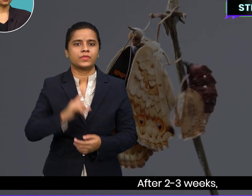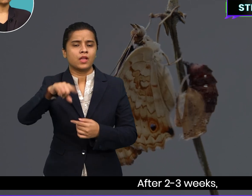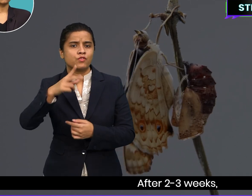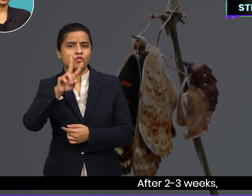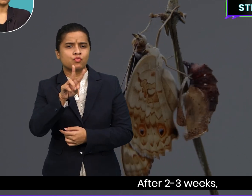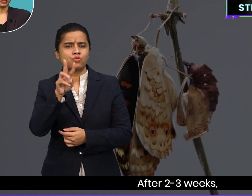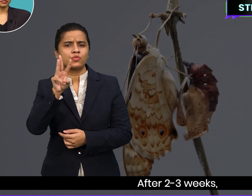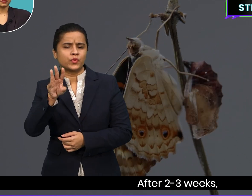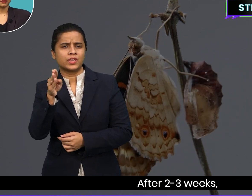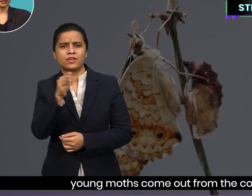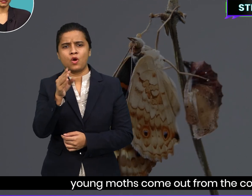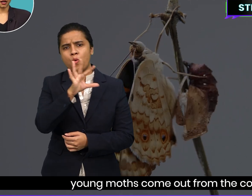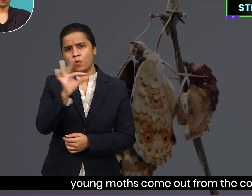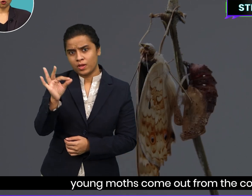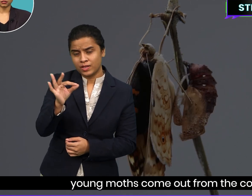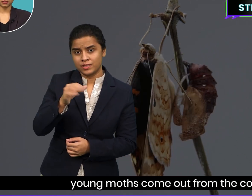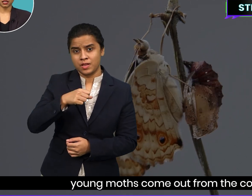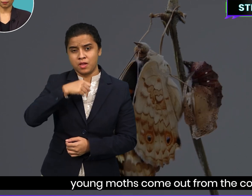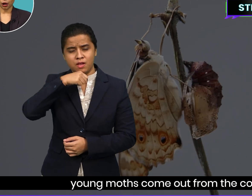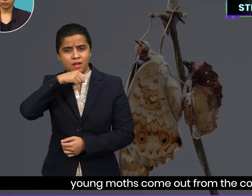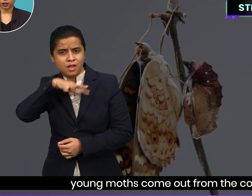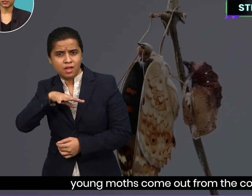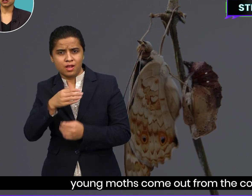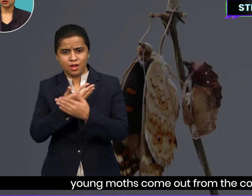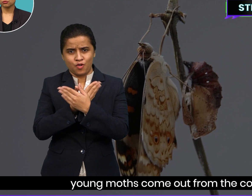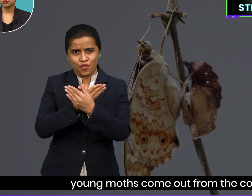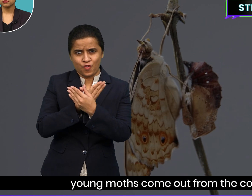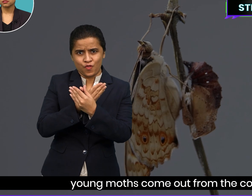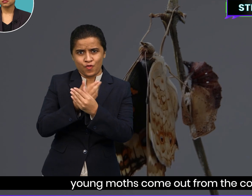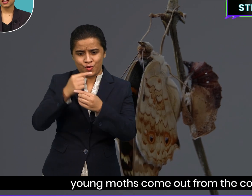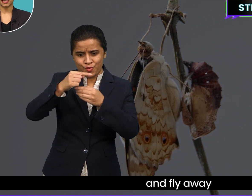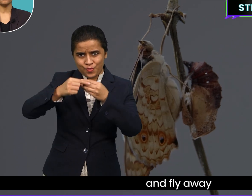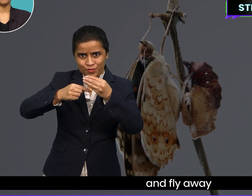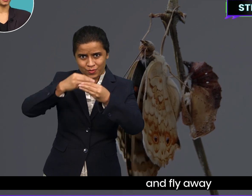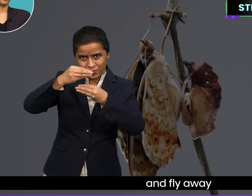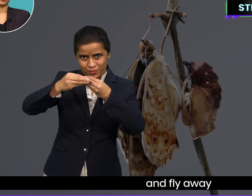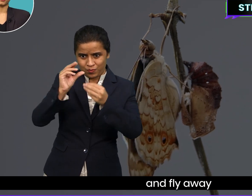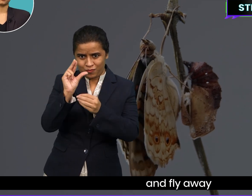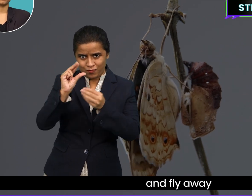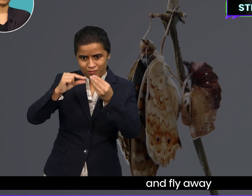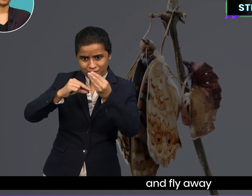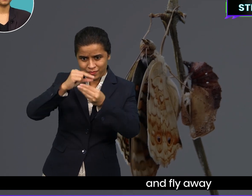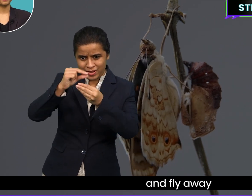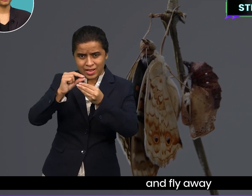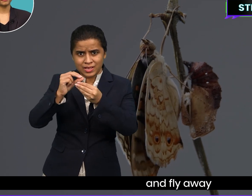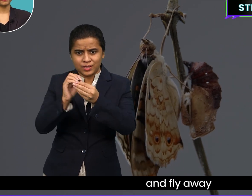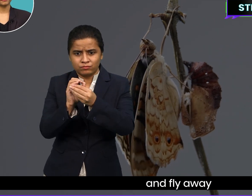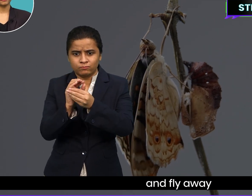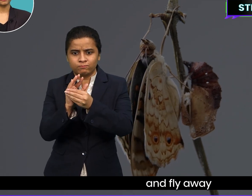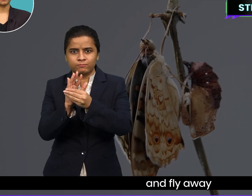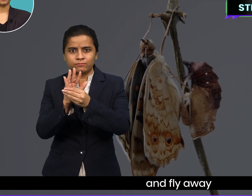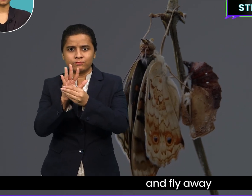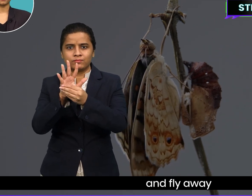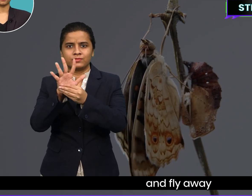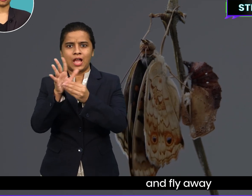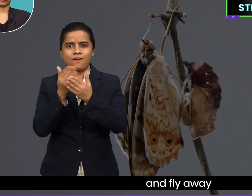After 2 to 3 weeks, young moths come out from the cocoons and fly away.